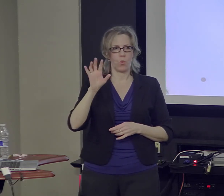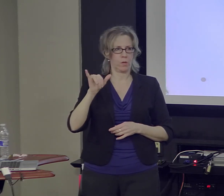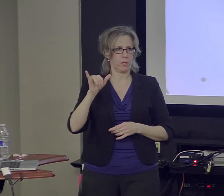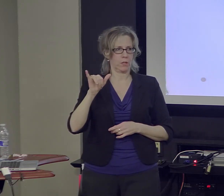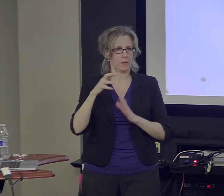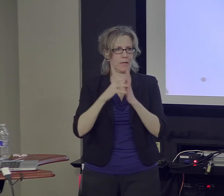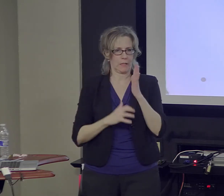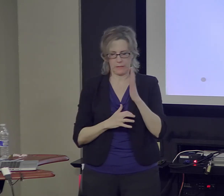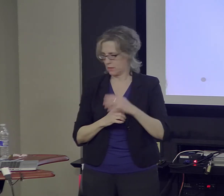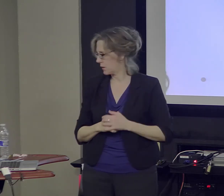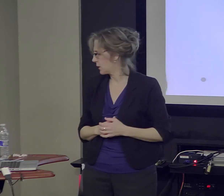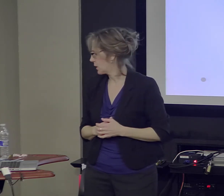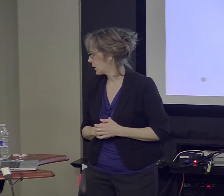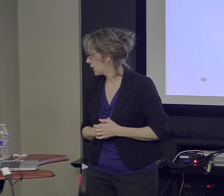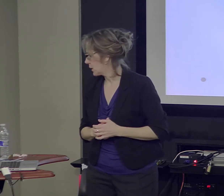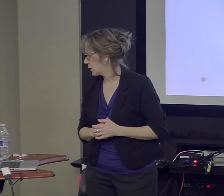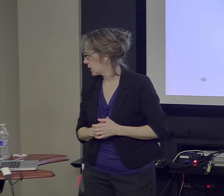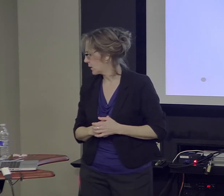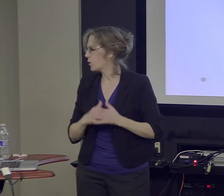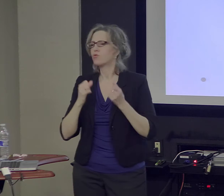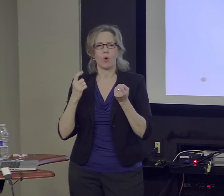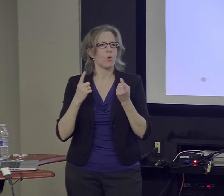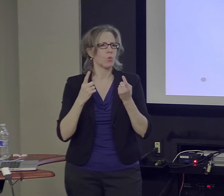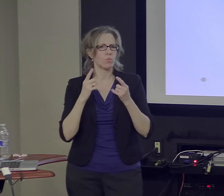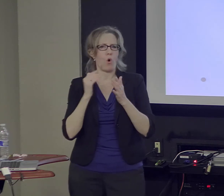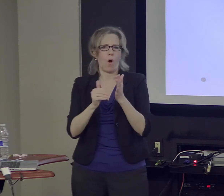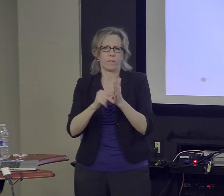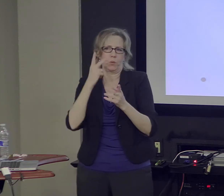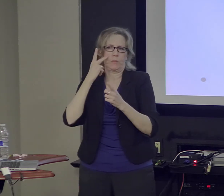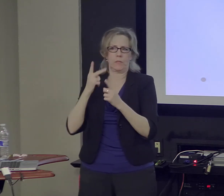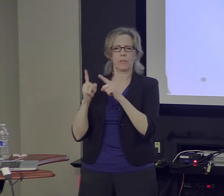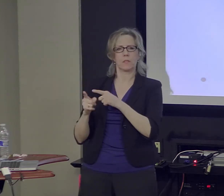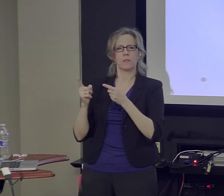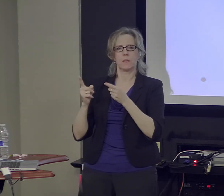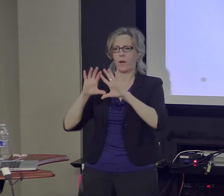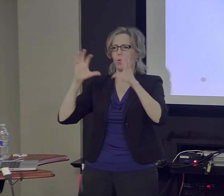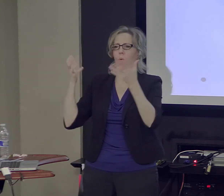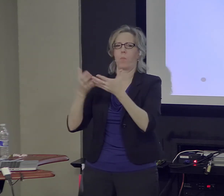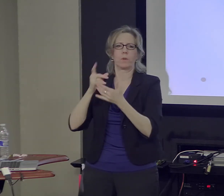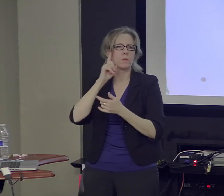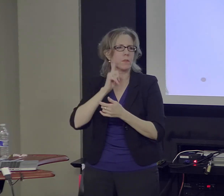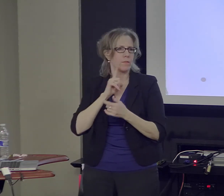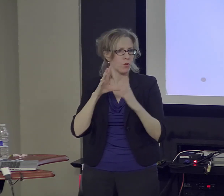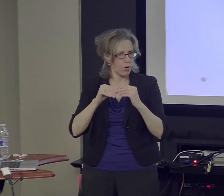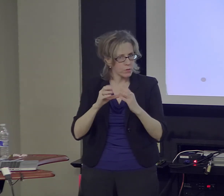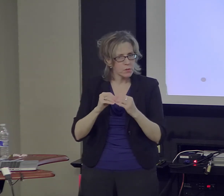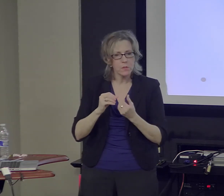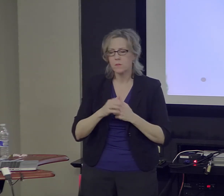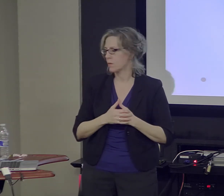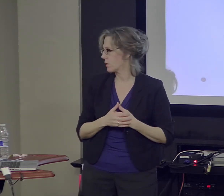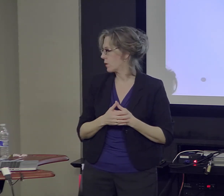providing information, which is expository text, which typically happens at global conferences and meetings.